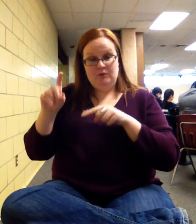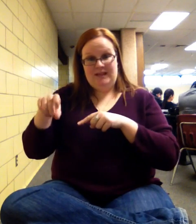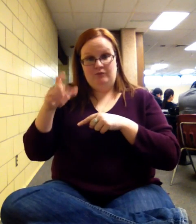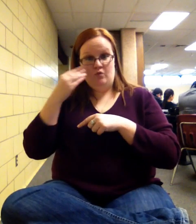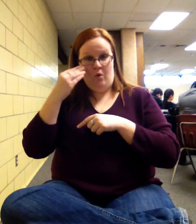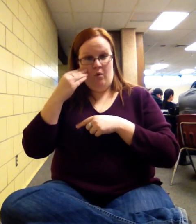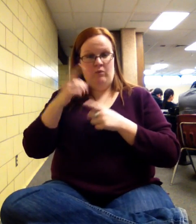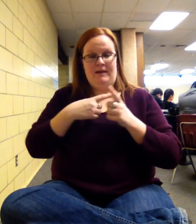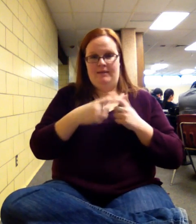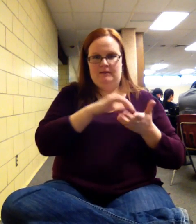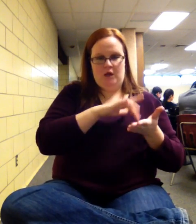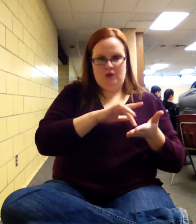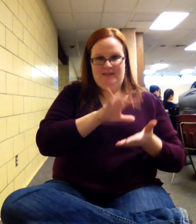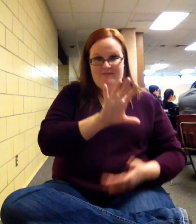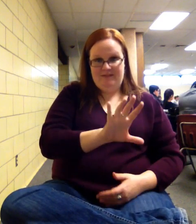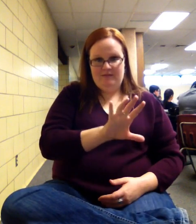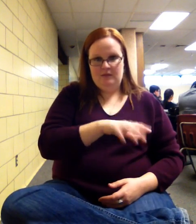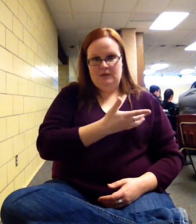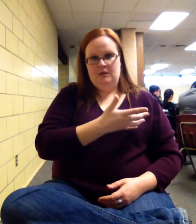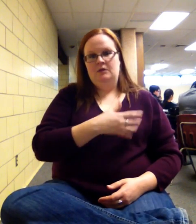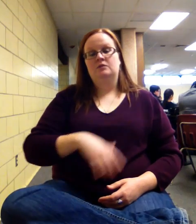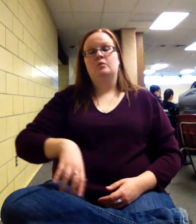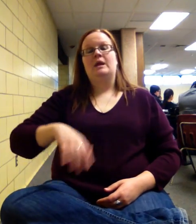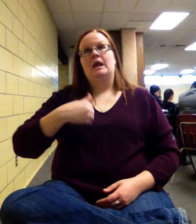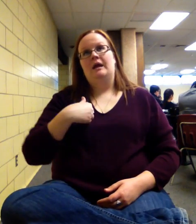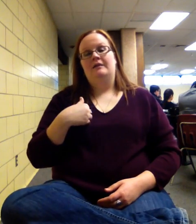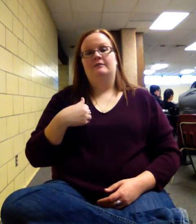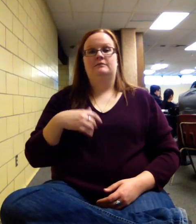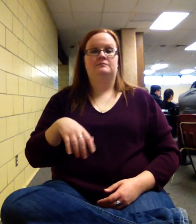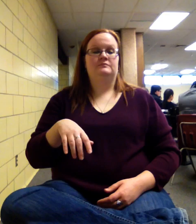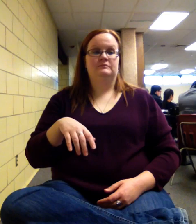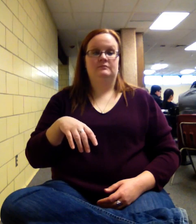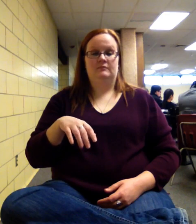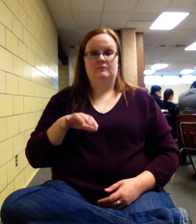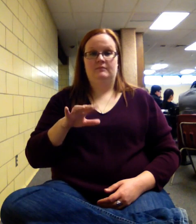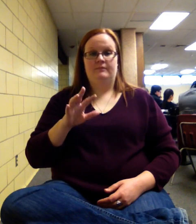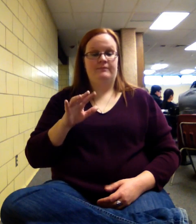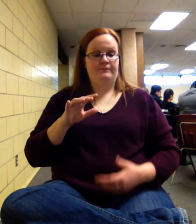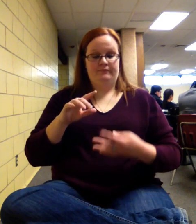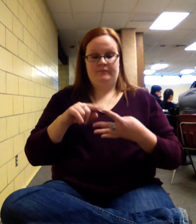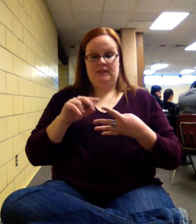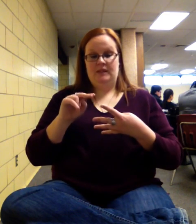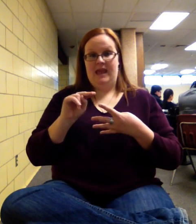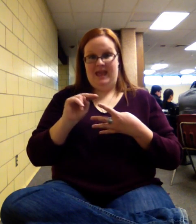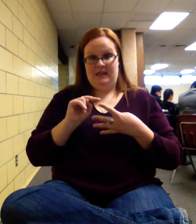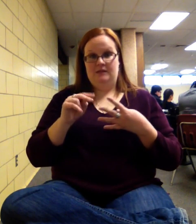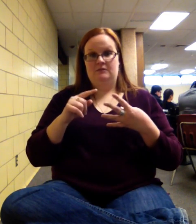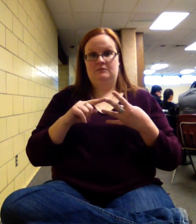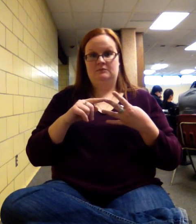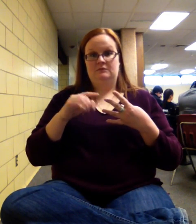got IY of 5, we've got N of 5, and future value of 100. And once again, this time our payment is